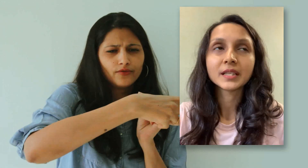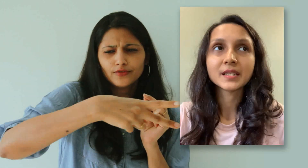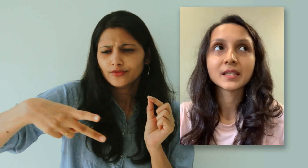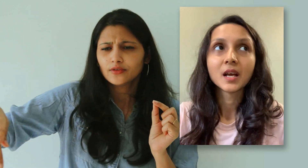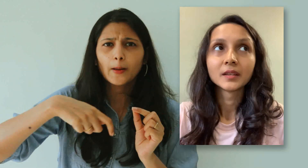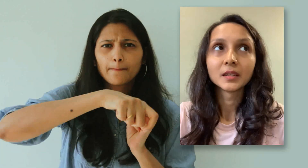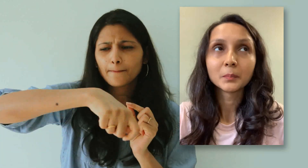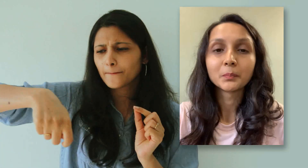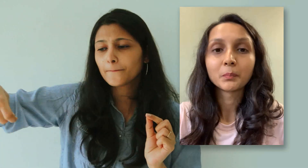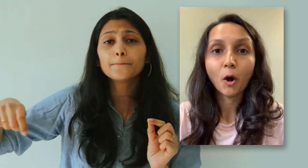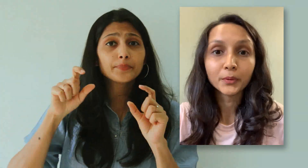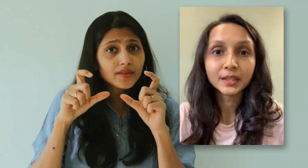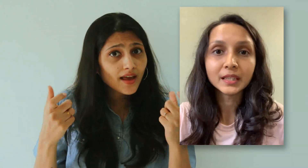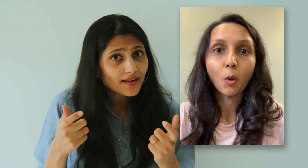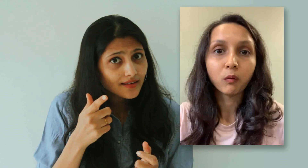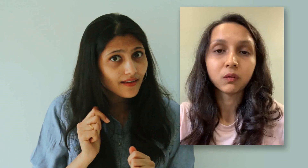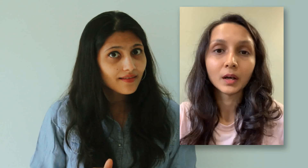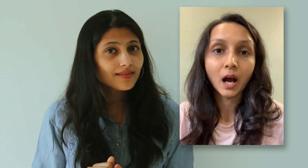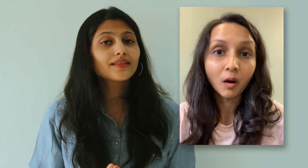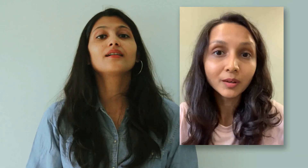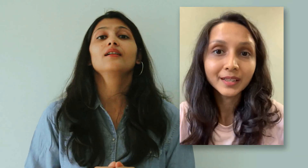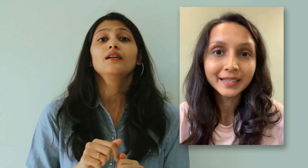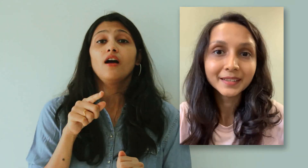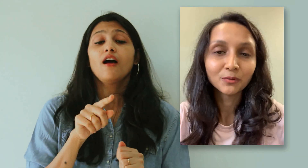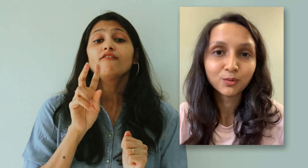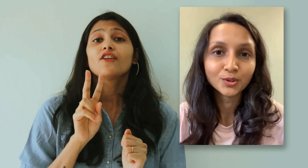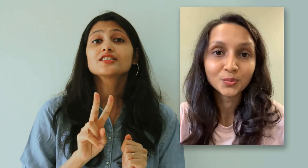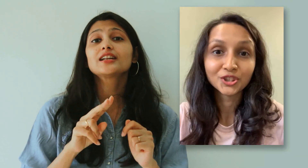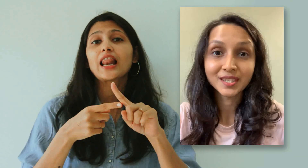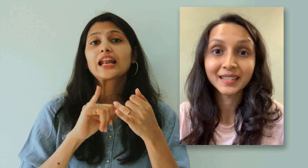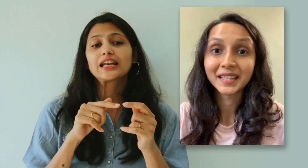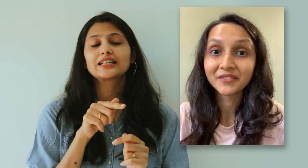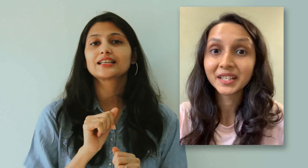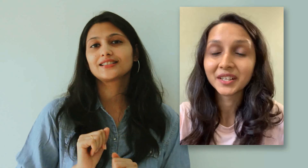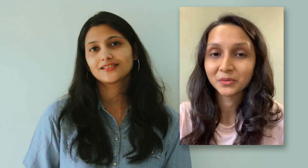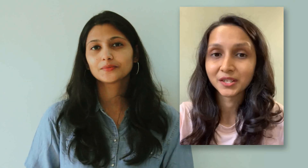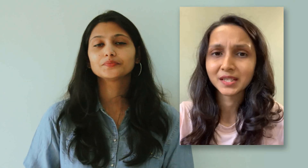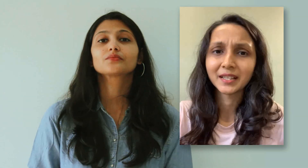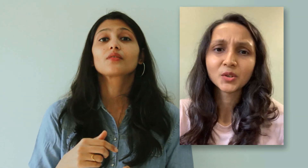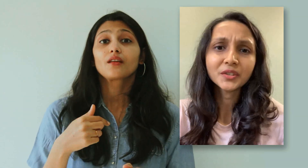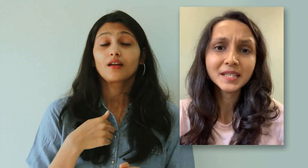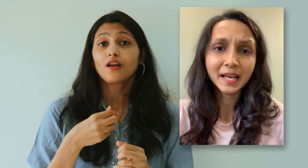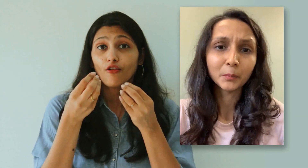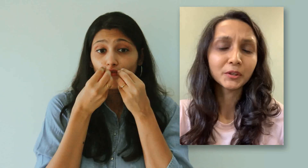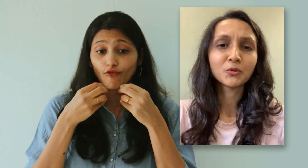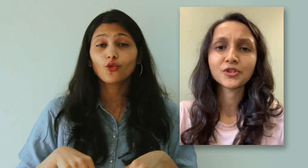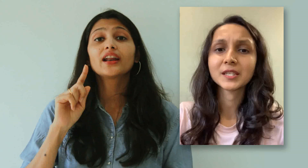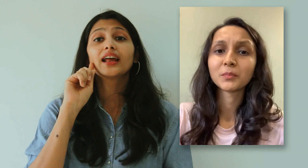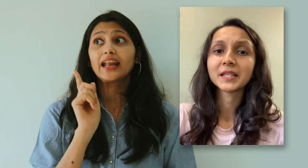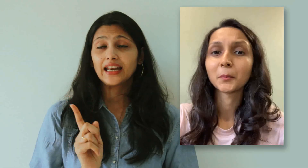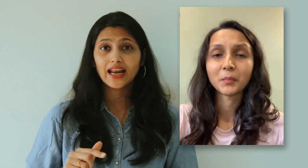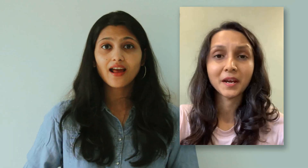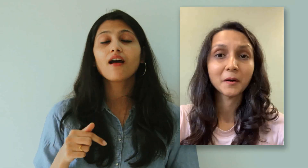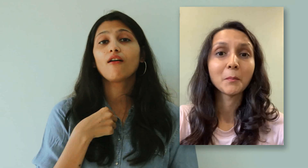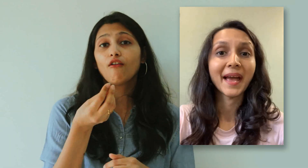what is the property of our Indian foods, which is that they are very, very versatile. So for example, if you just